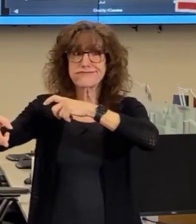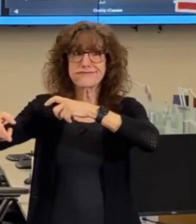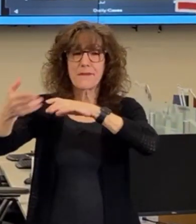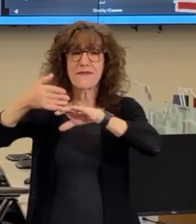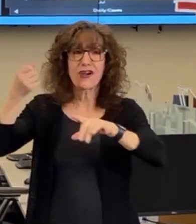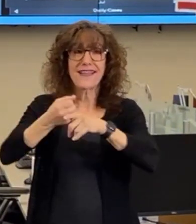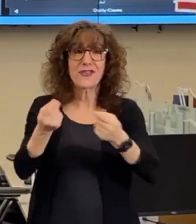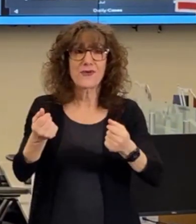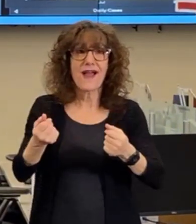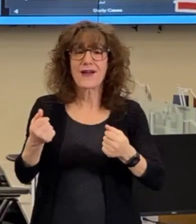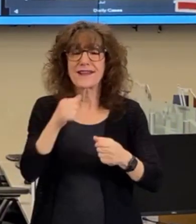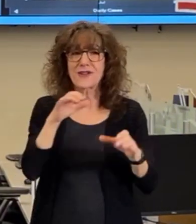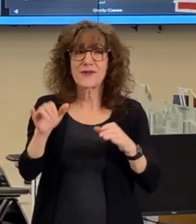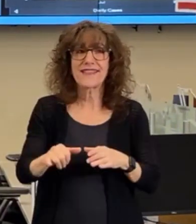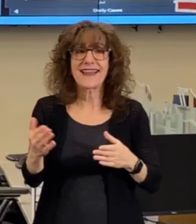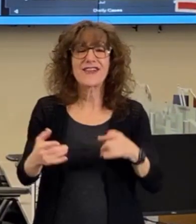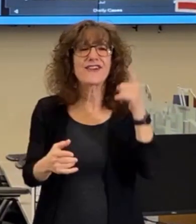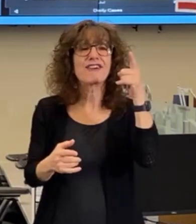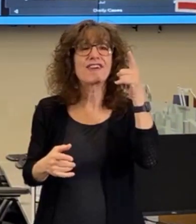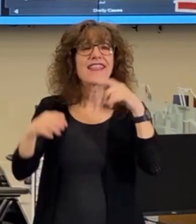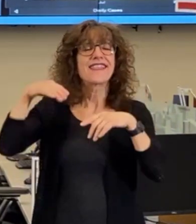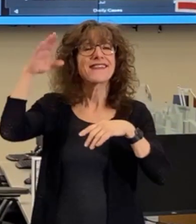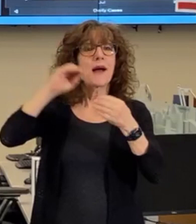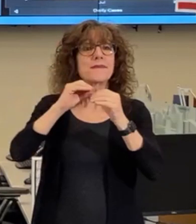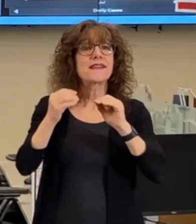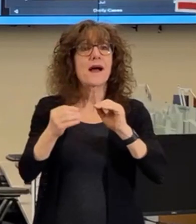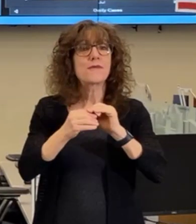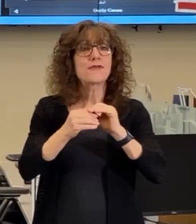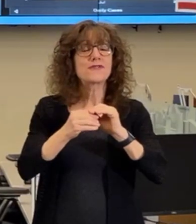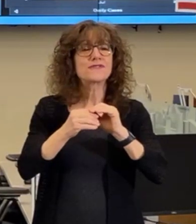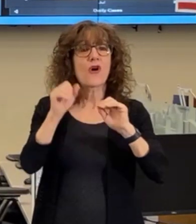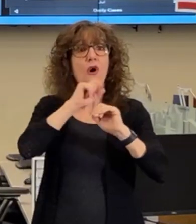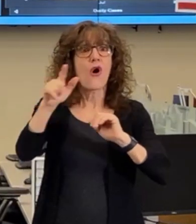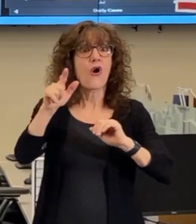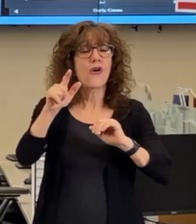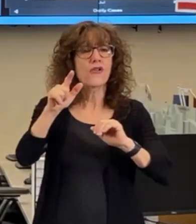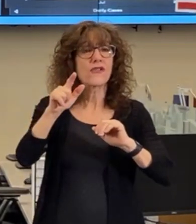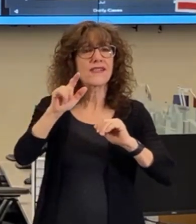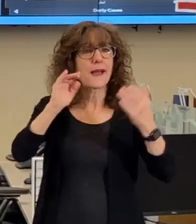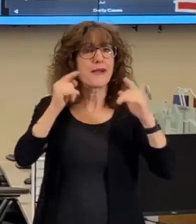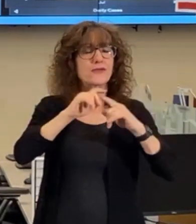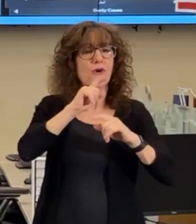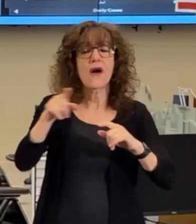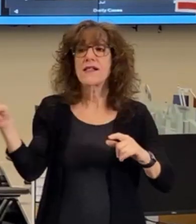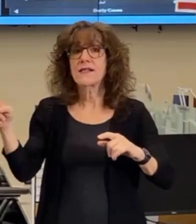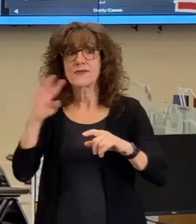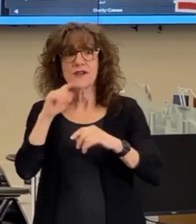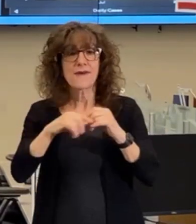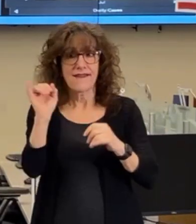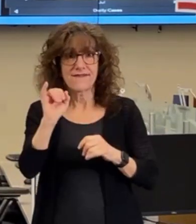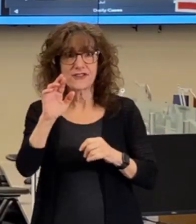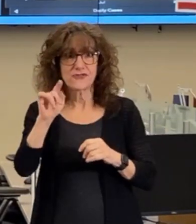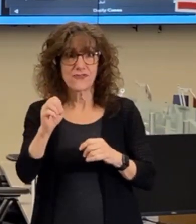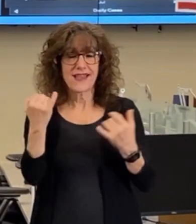then with regards to, like, say, the top few metrics you're looking at, all of the metrics. Oh, sure. So again, as we talked about our infection rate,